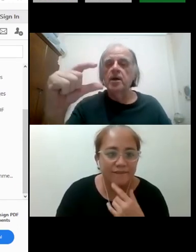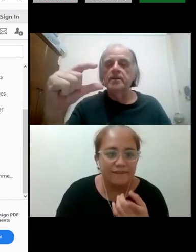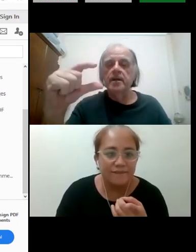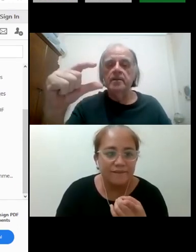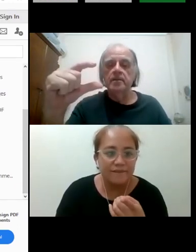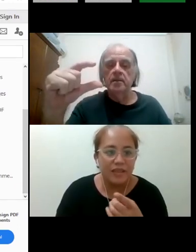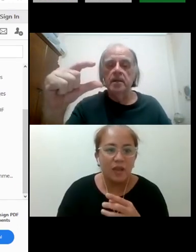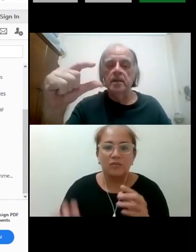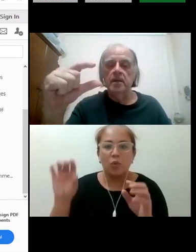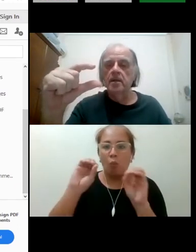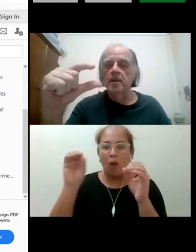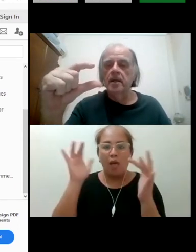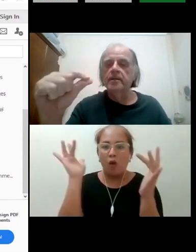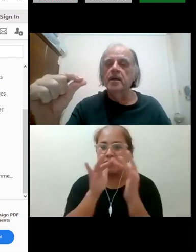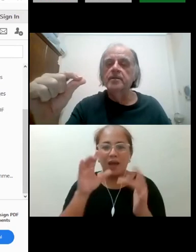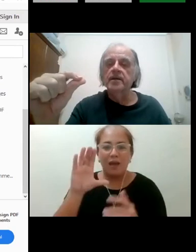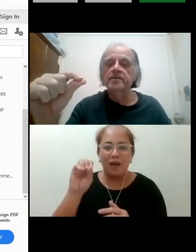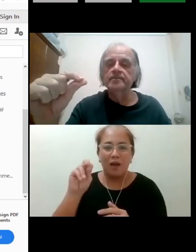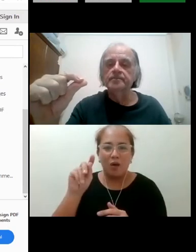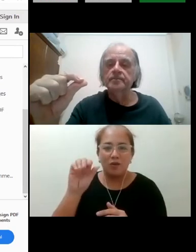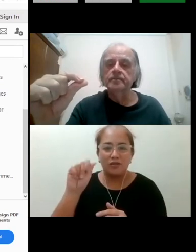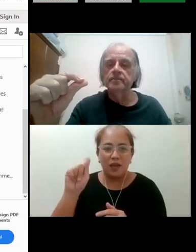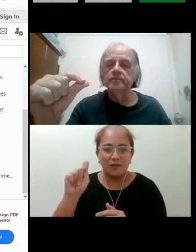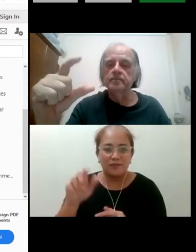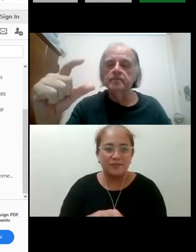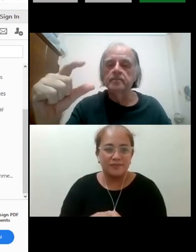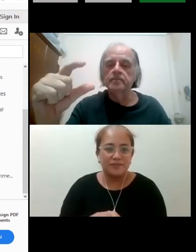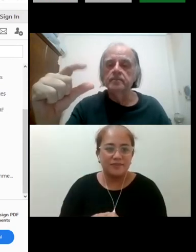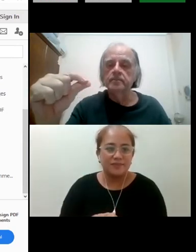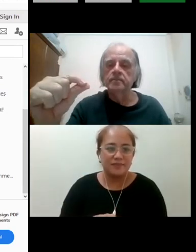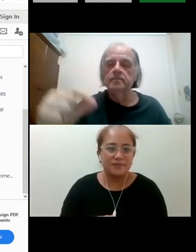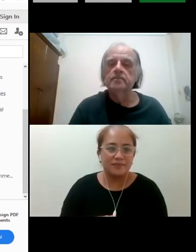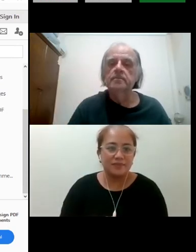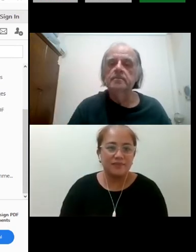no contact and contact.